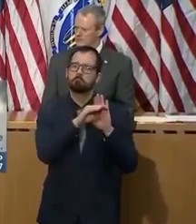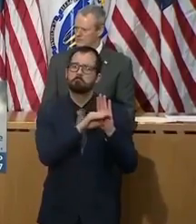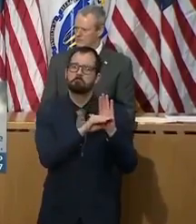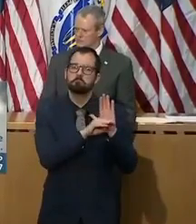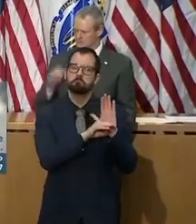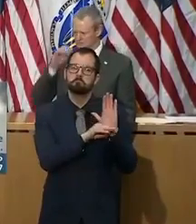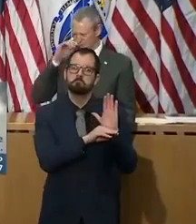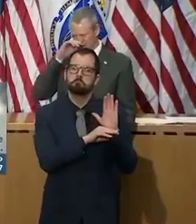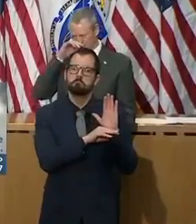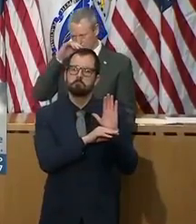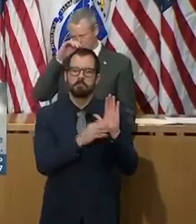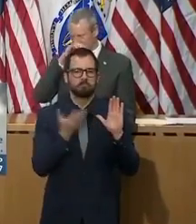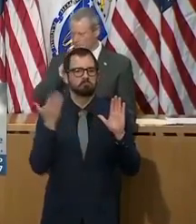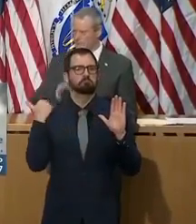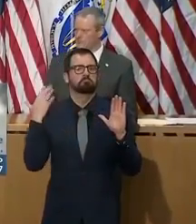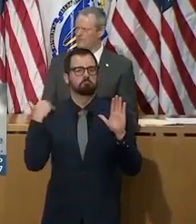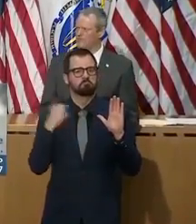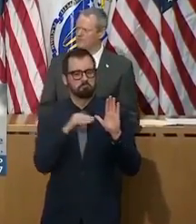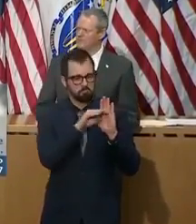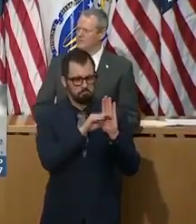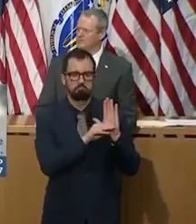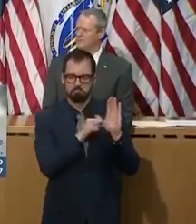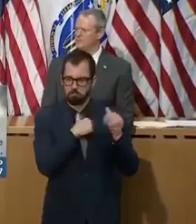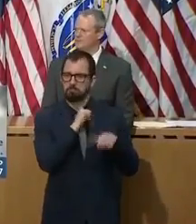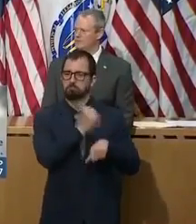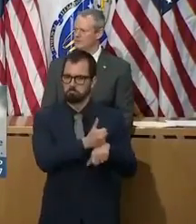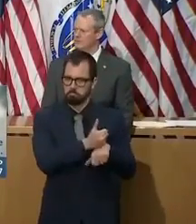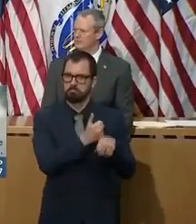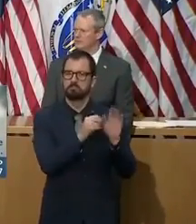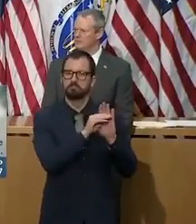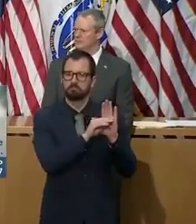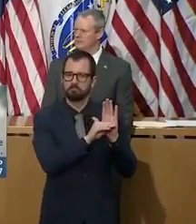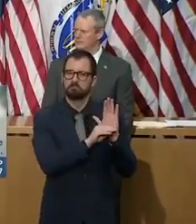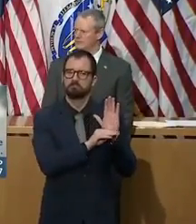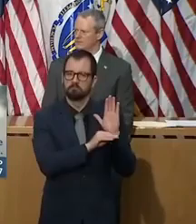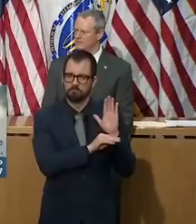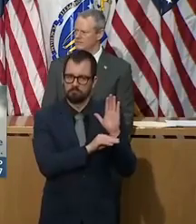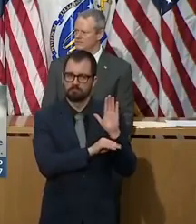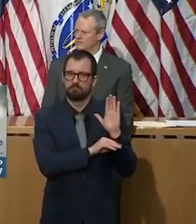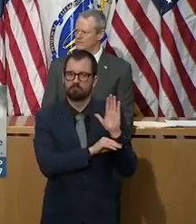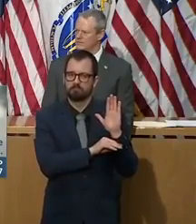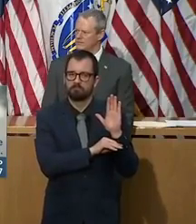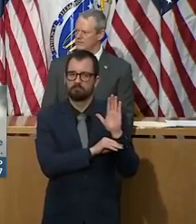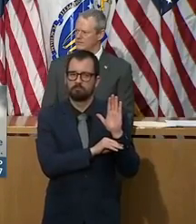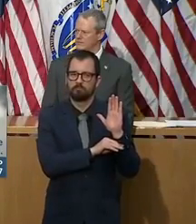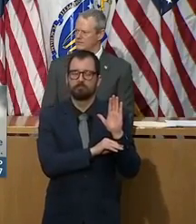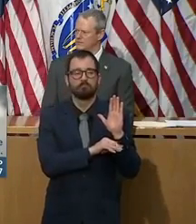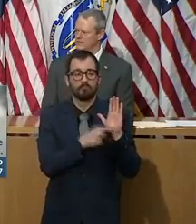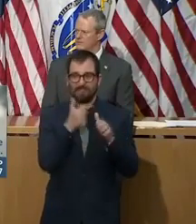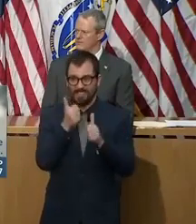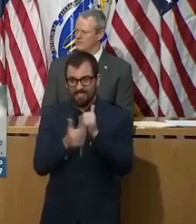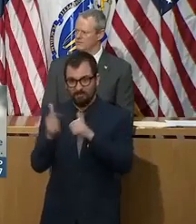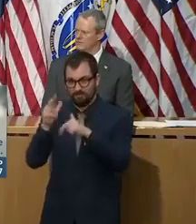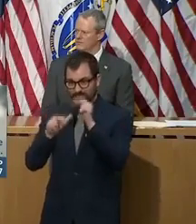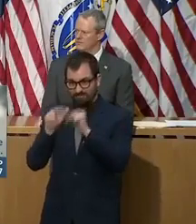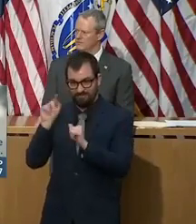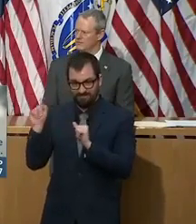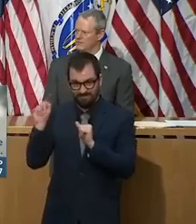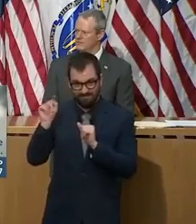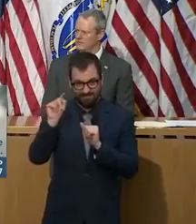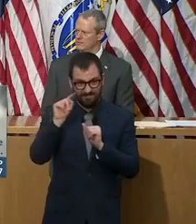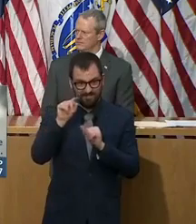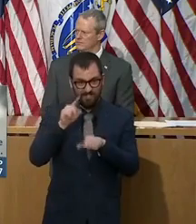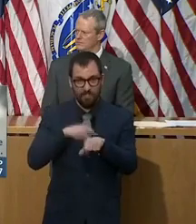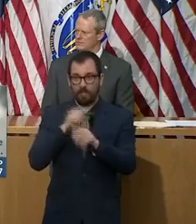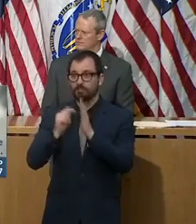that you could request that, but we highly recommended, in fact it was sort of pushy, that we